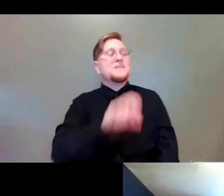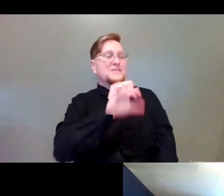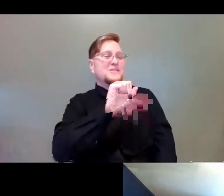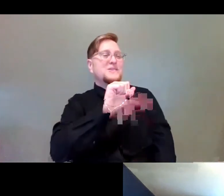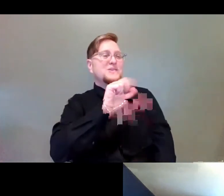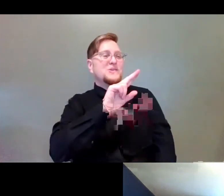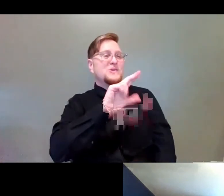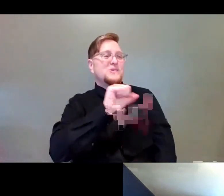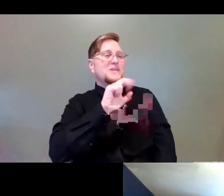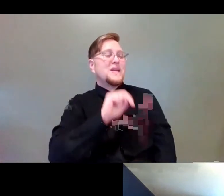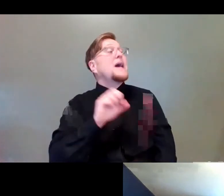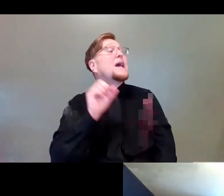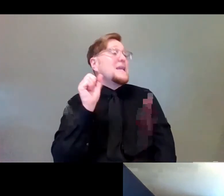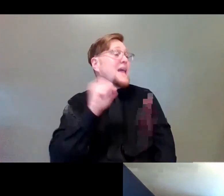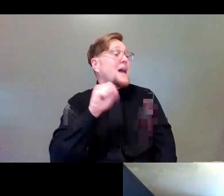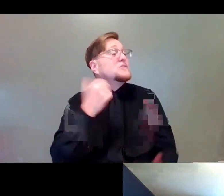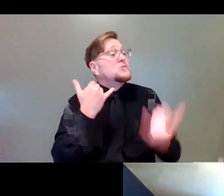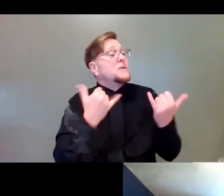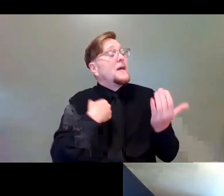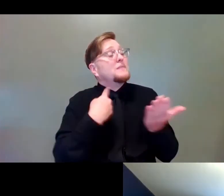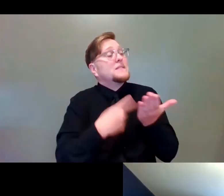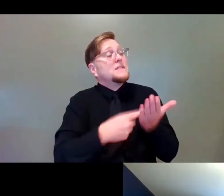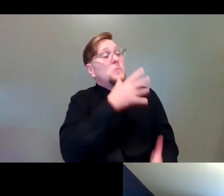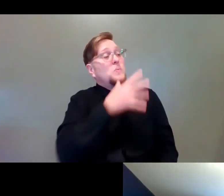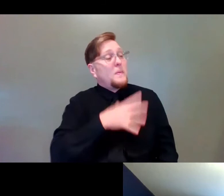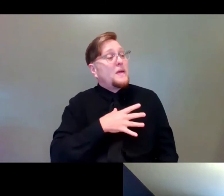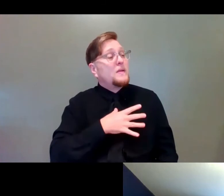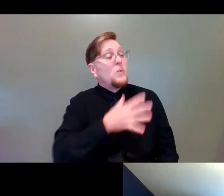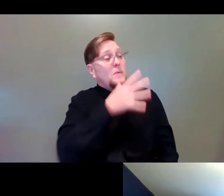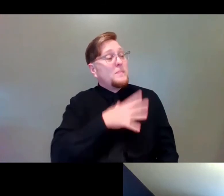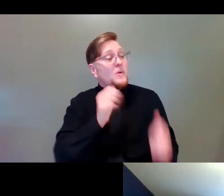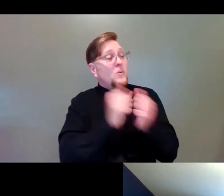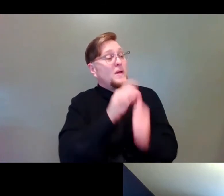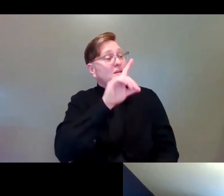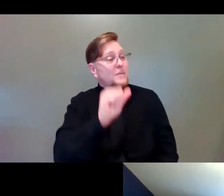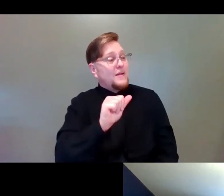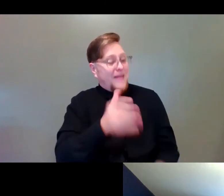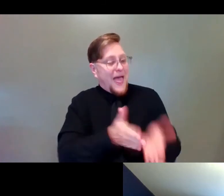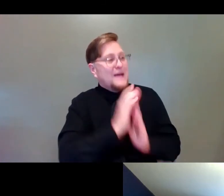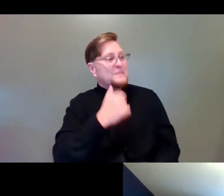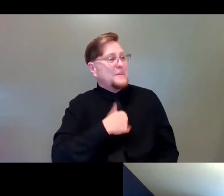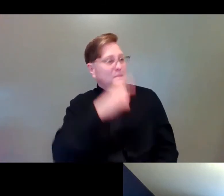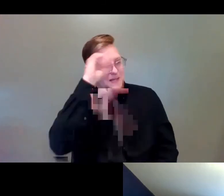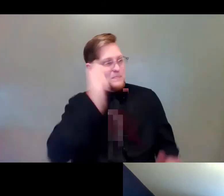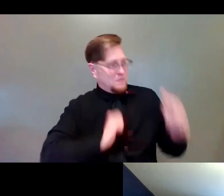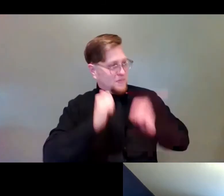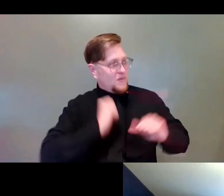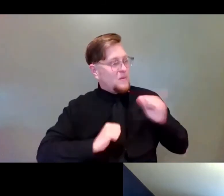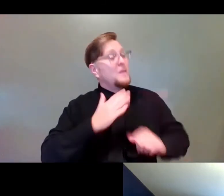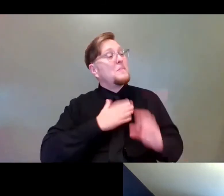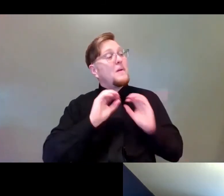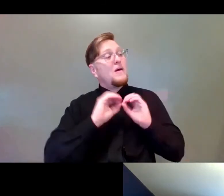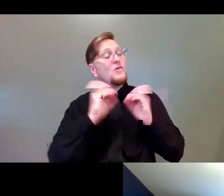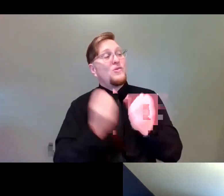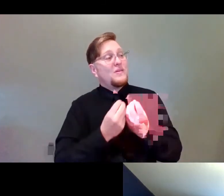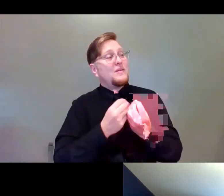women with disabilities because that was I was asked to do because of the performance. Our organization,